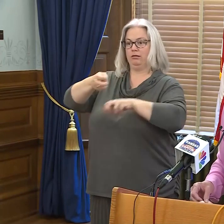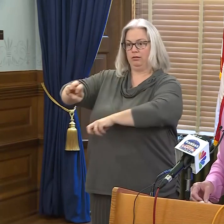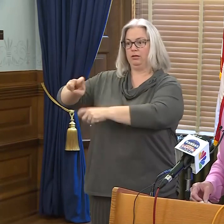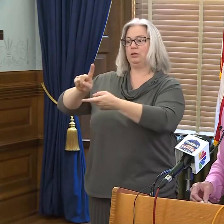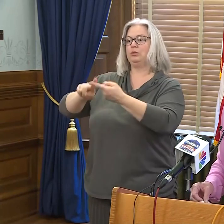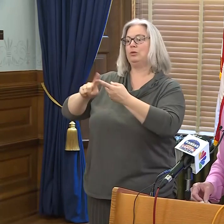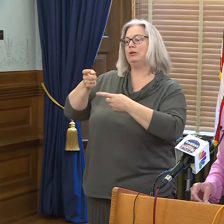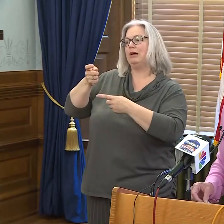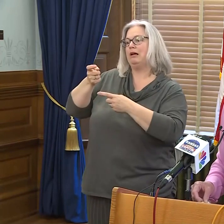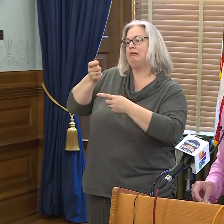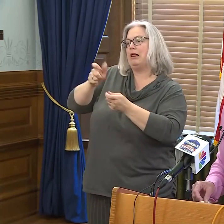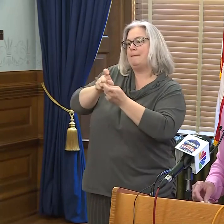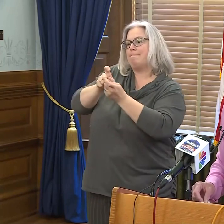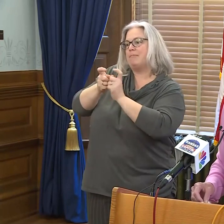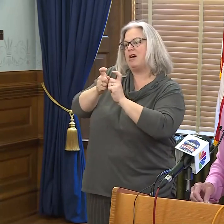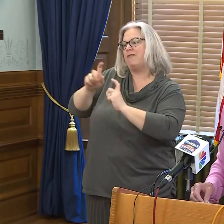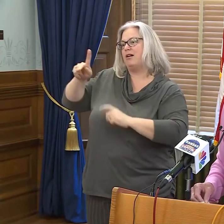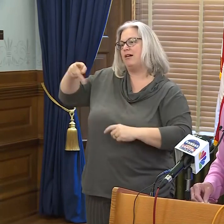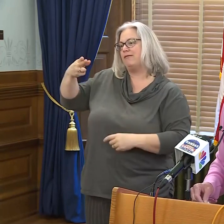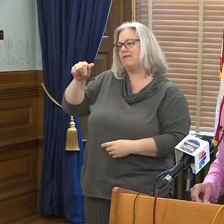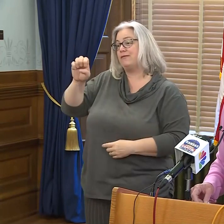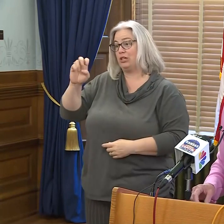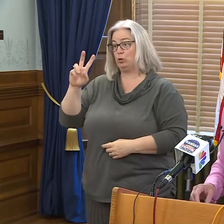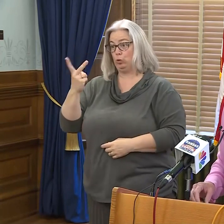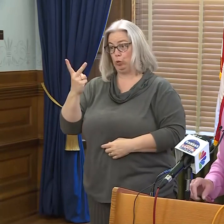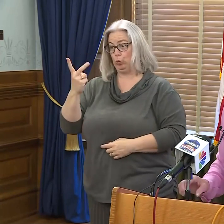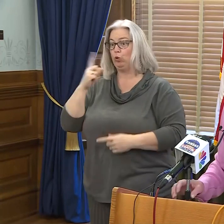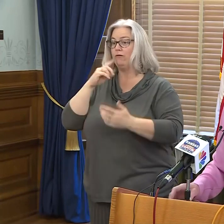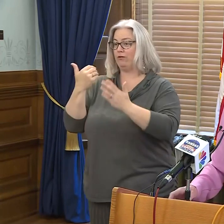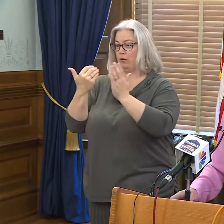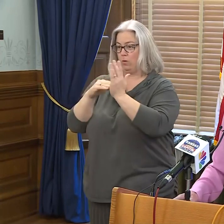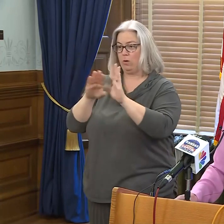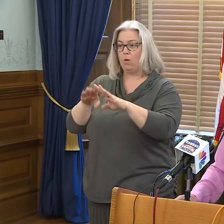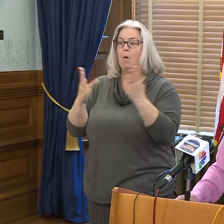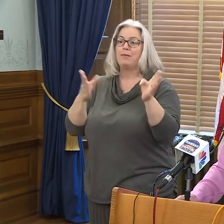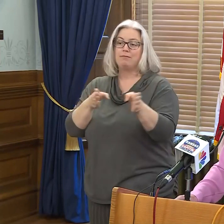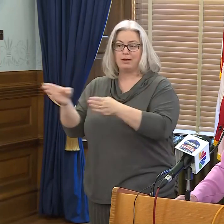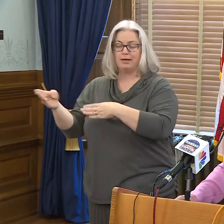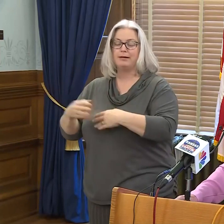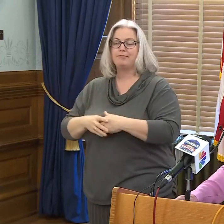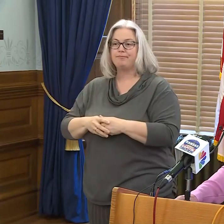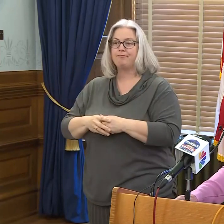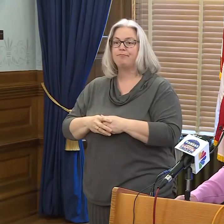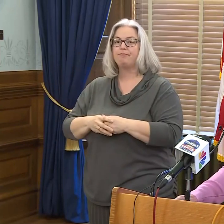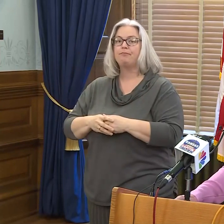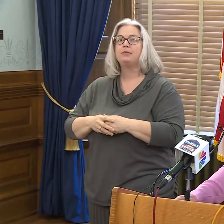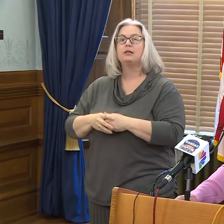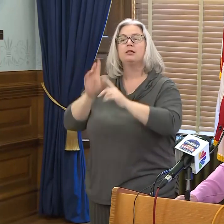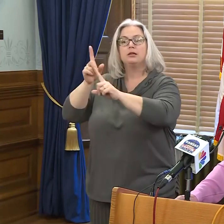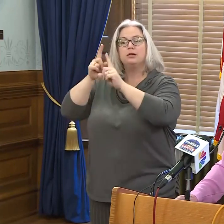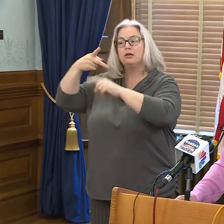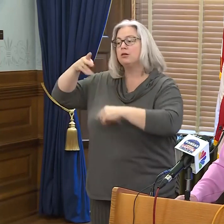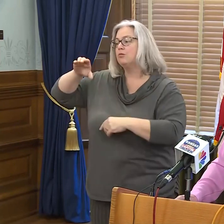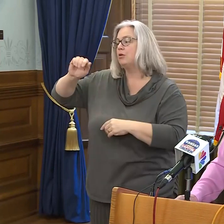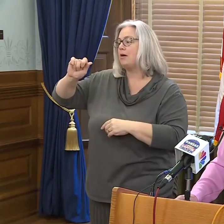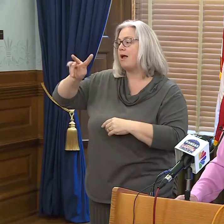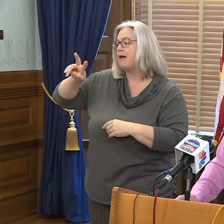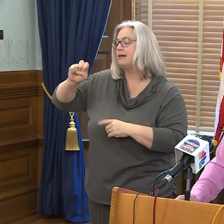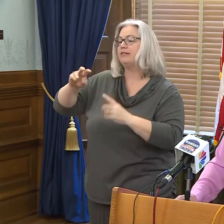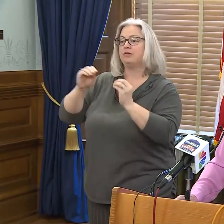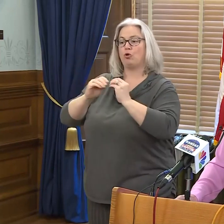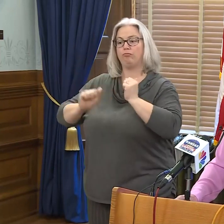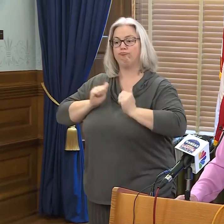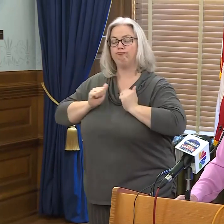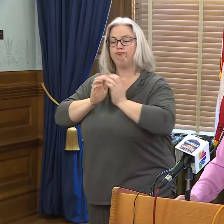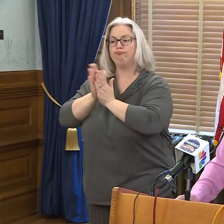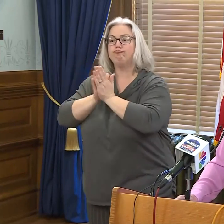a slightly modified Phase 2 of our reopening plan. By being proactive and aggressive in our